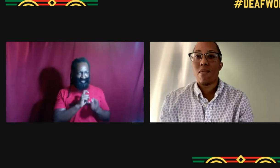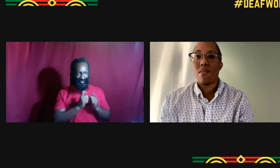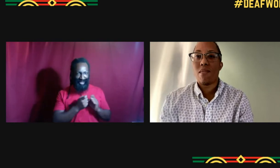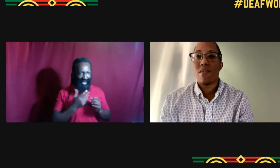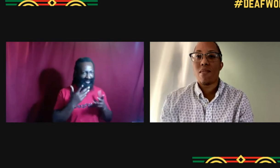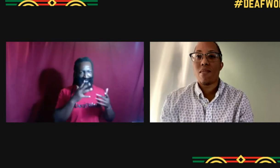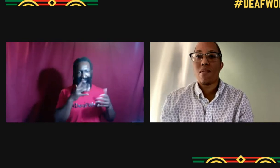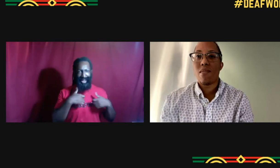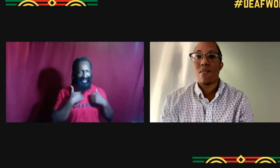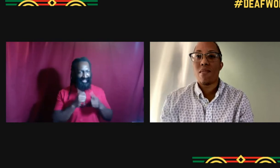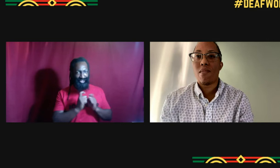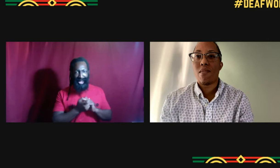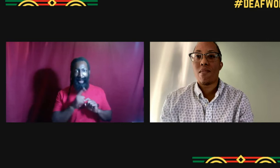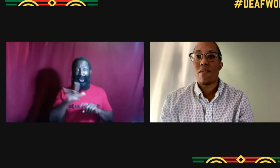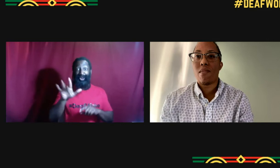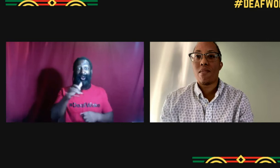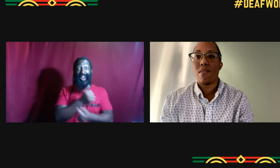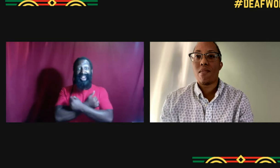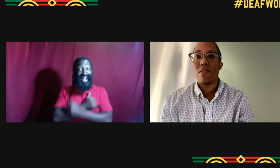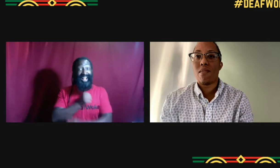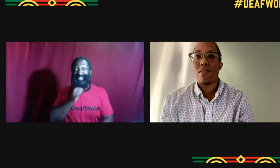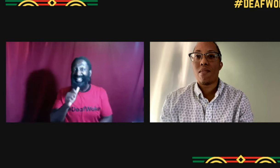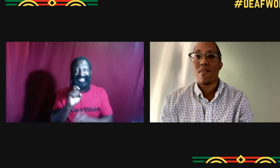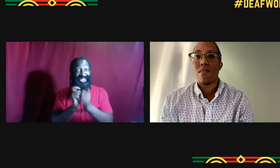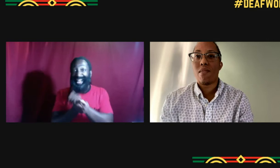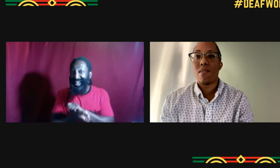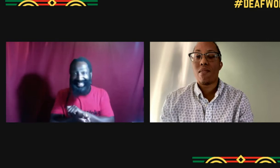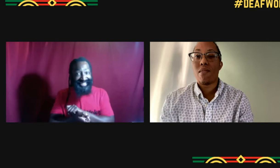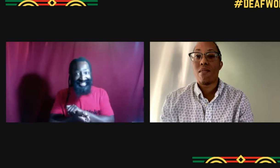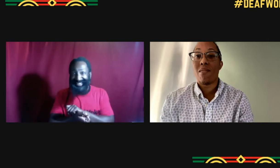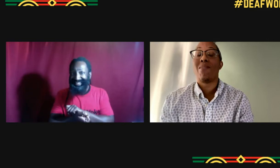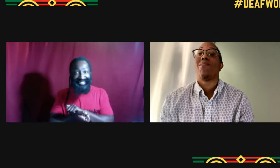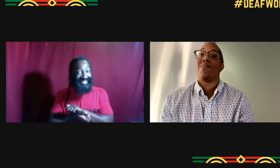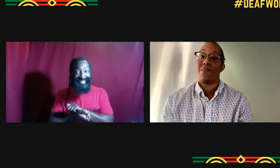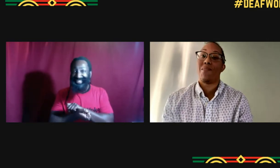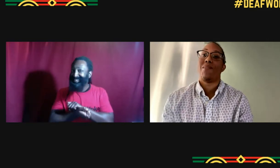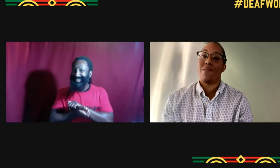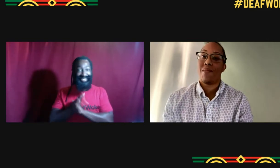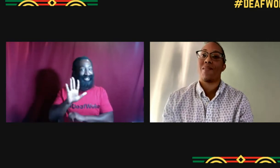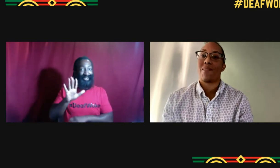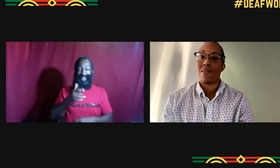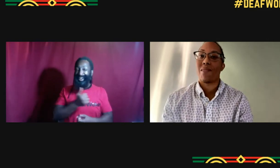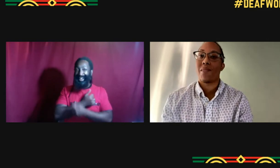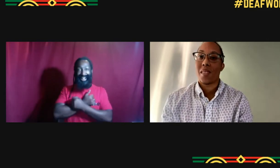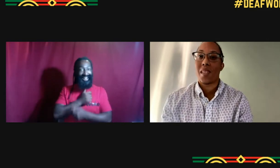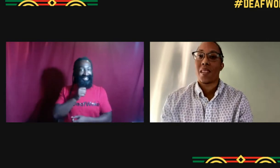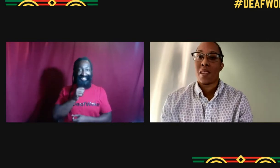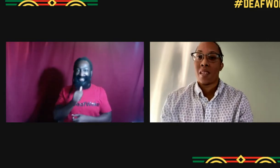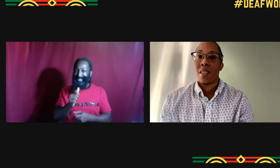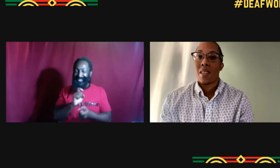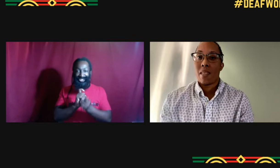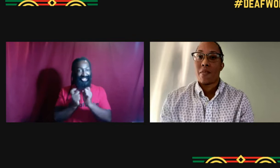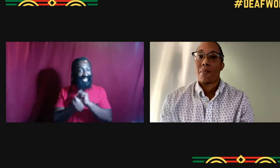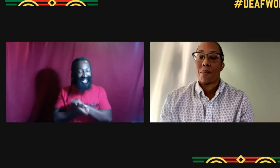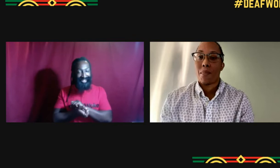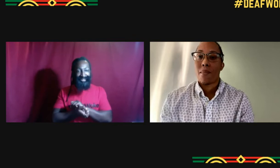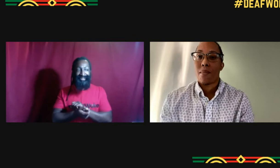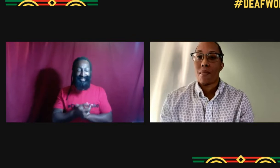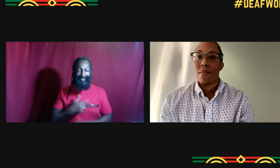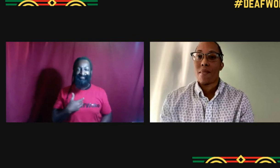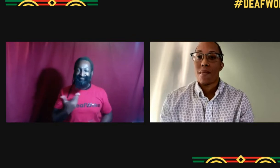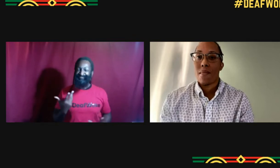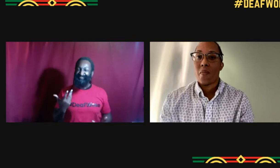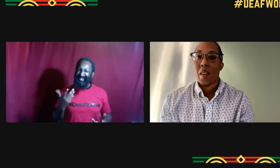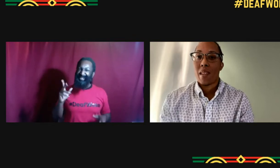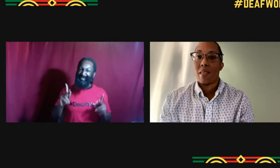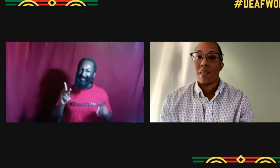You know, learning about your real identity, life's changing, but love doesn't change. Mm-hmm. Love